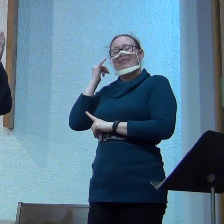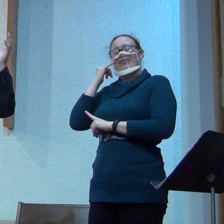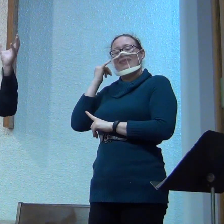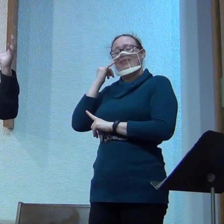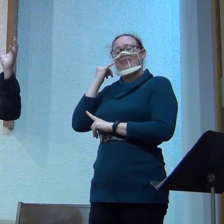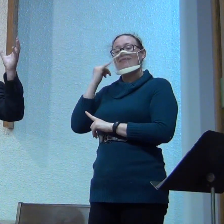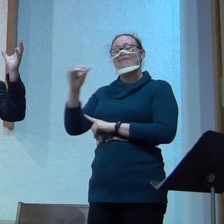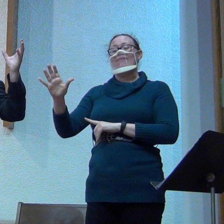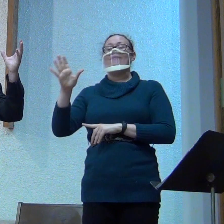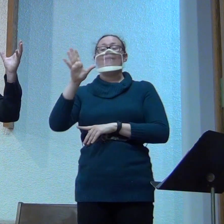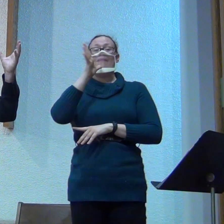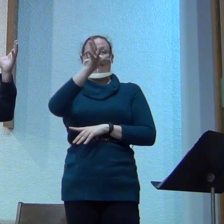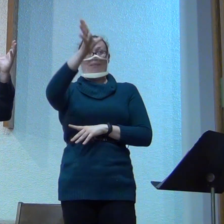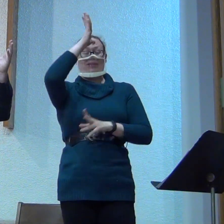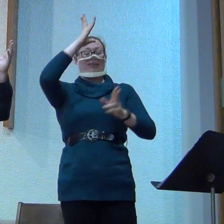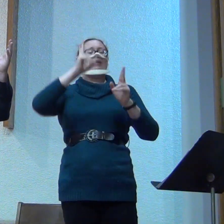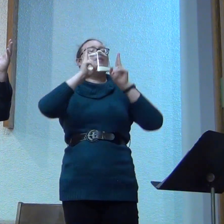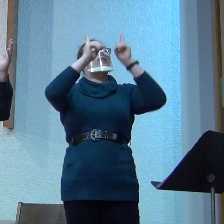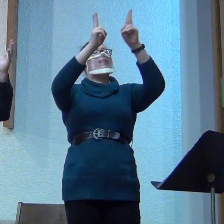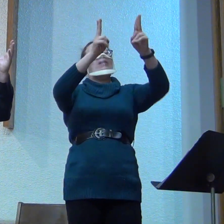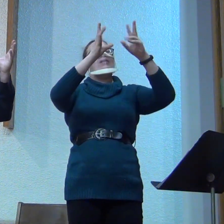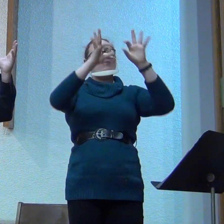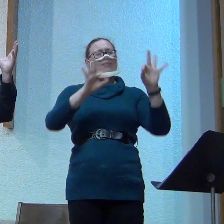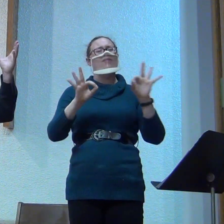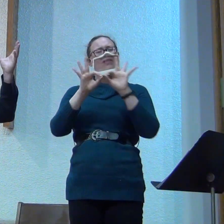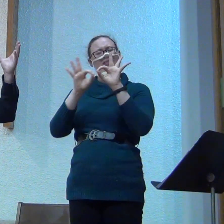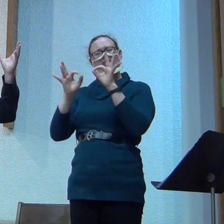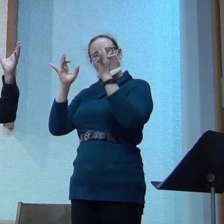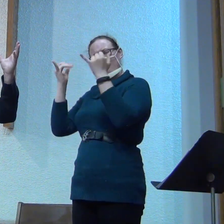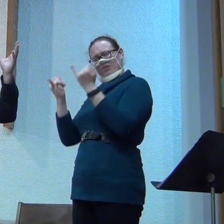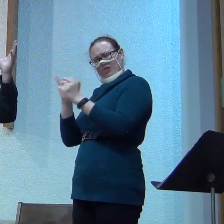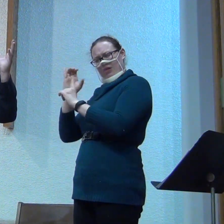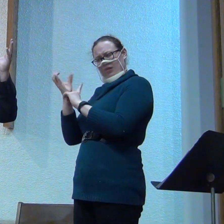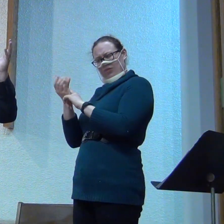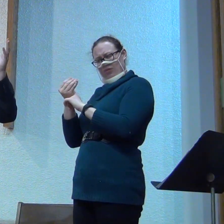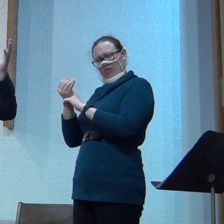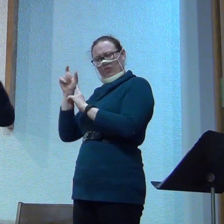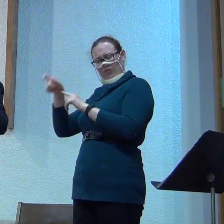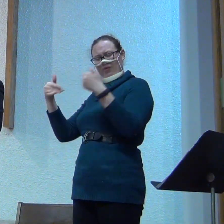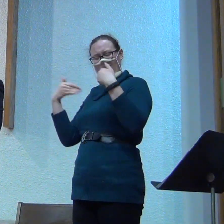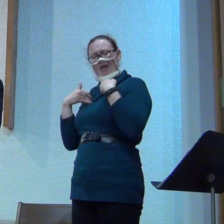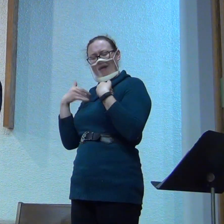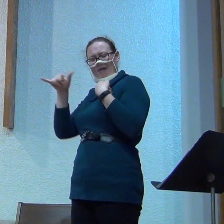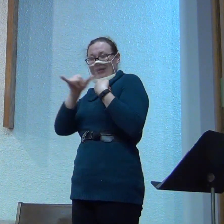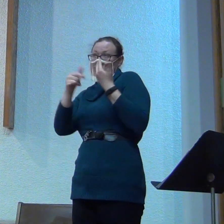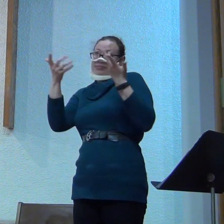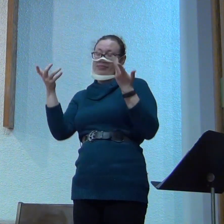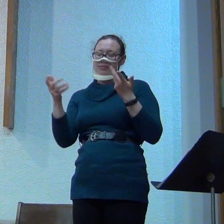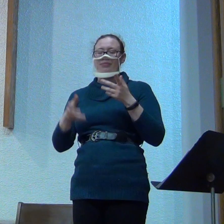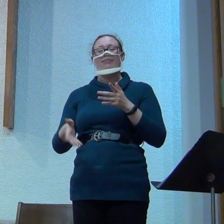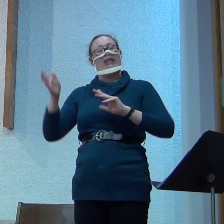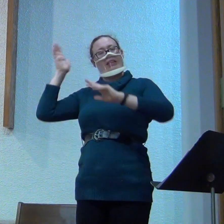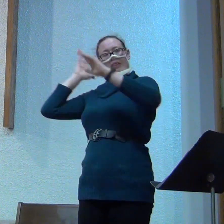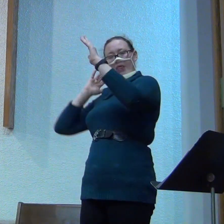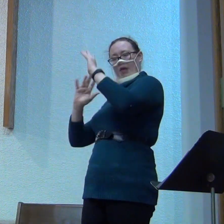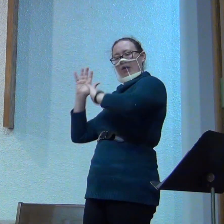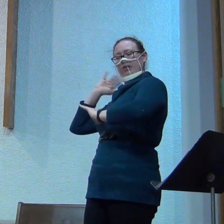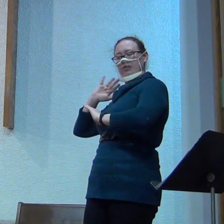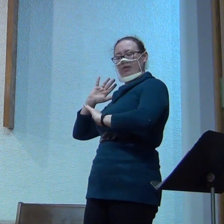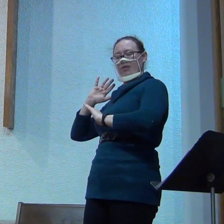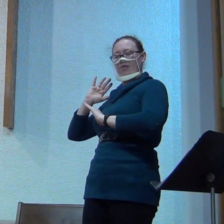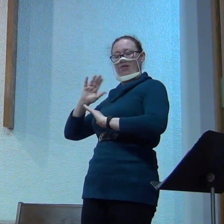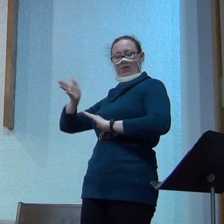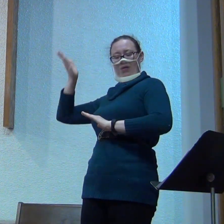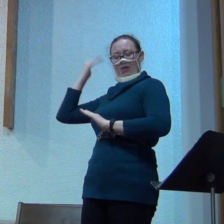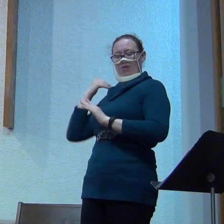big thing. It should be in ours too. But in their culture, in the Old Testament law, they grew